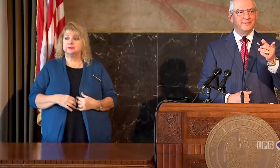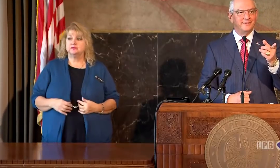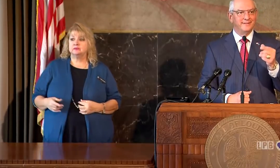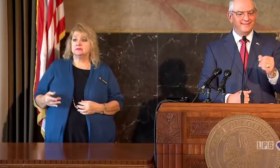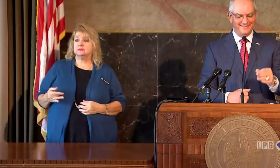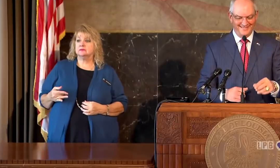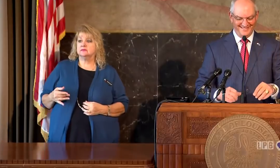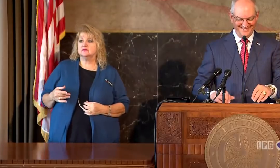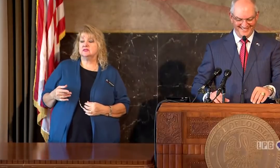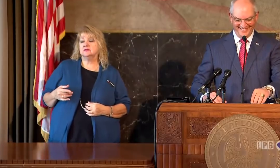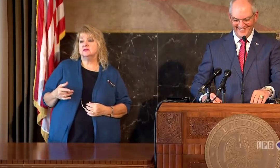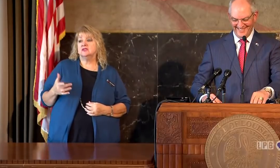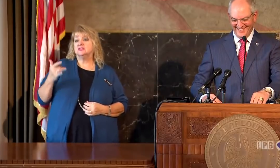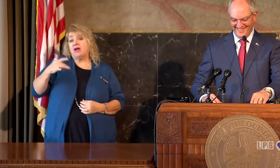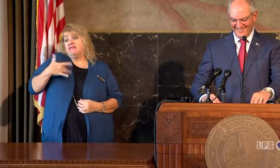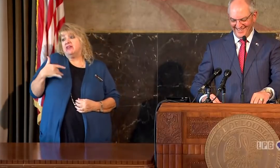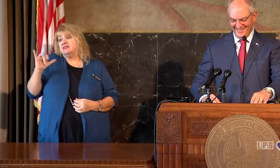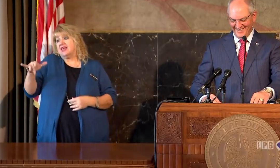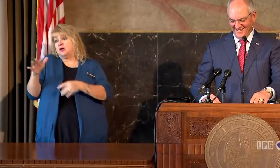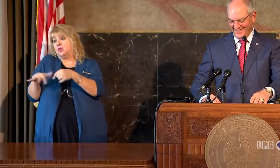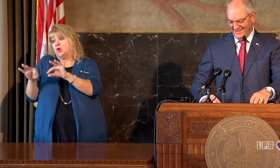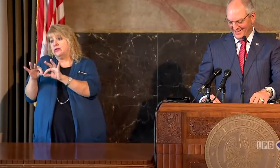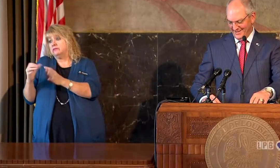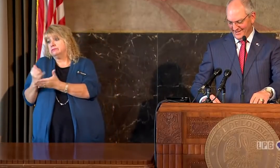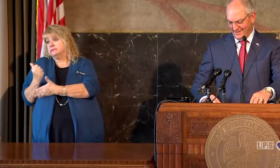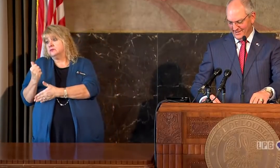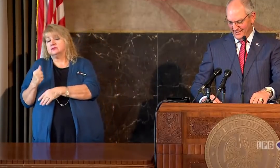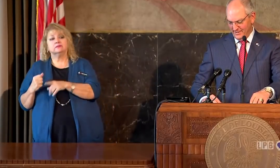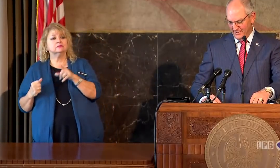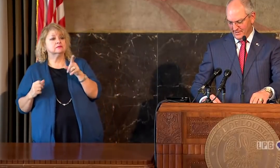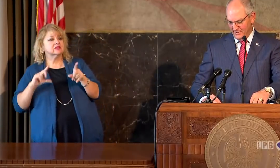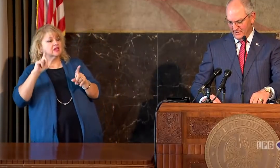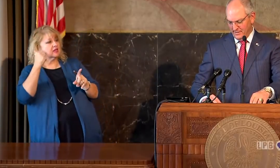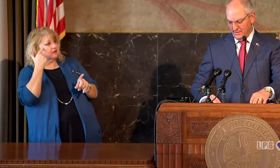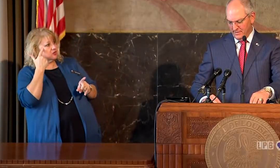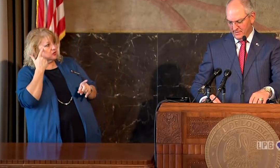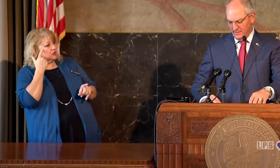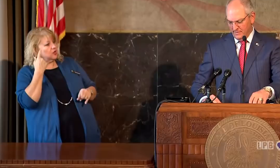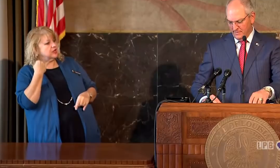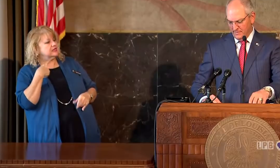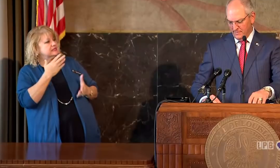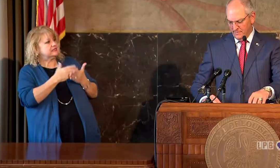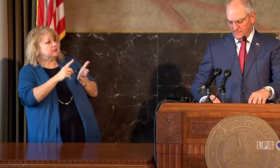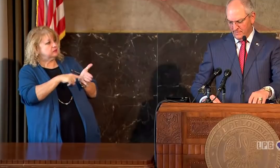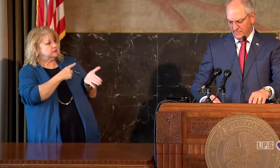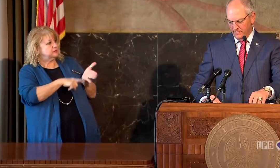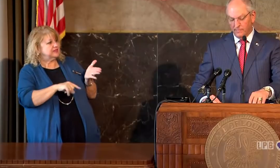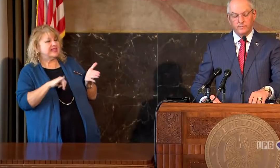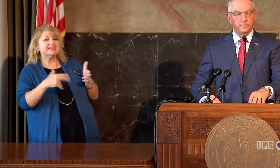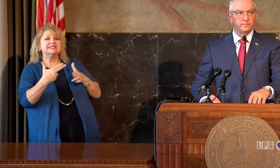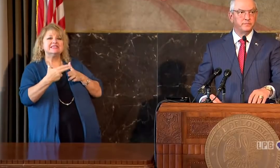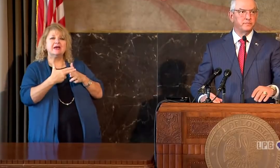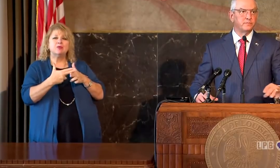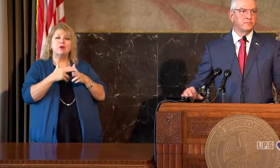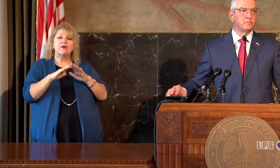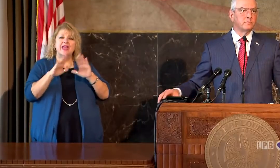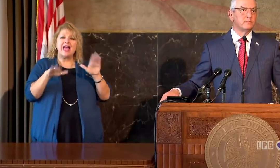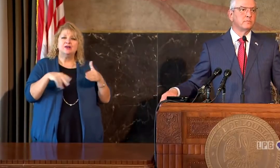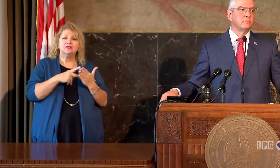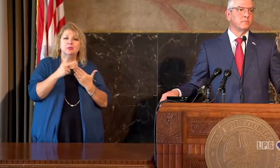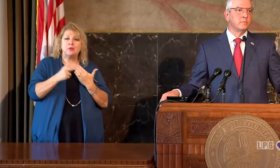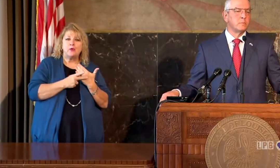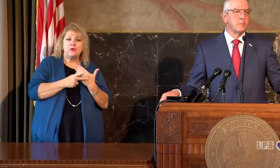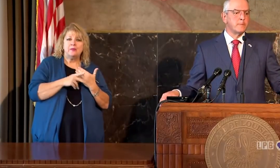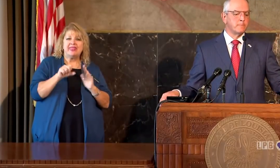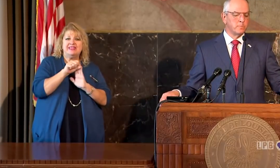Yes. Governor, there's been some criticism about the pace of the temporary housing program Mm-hmm. that the state has set